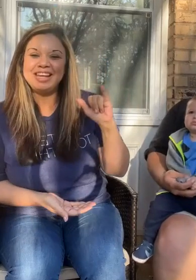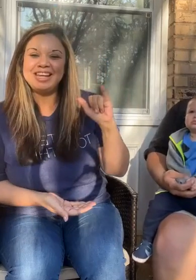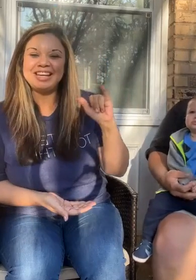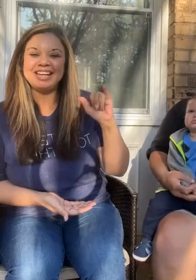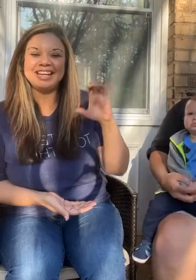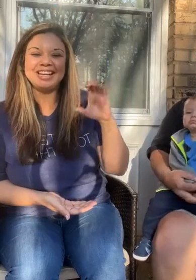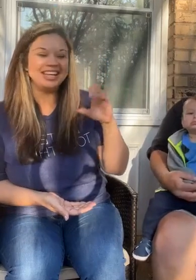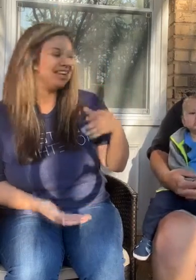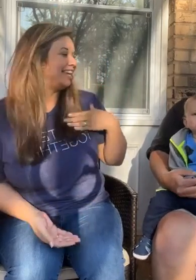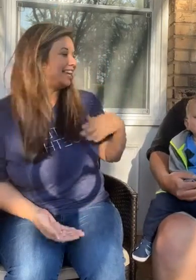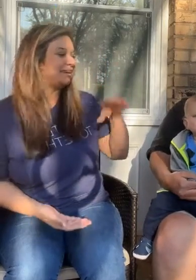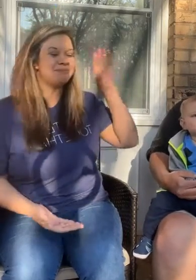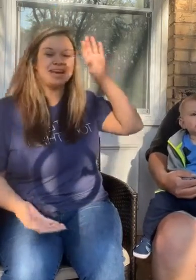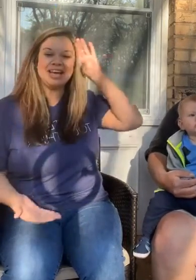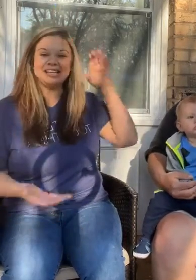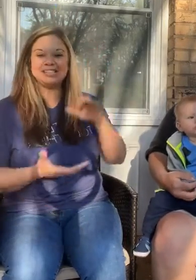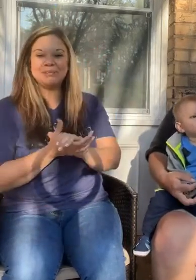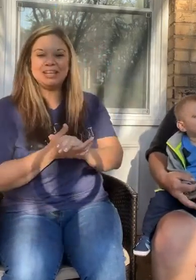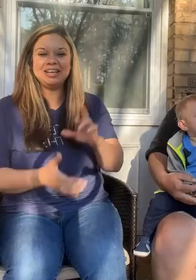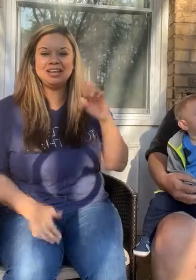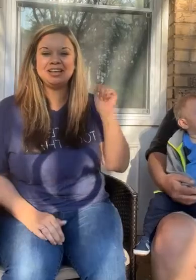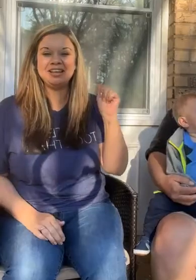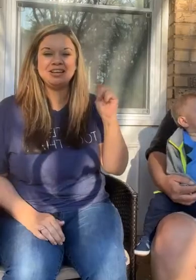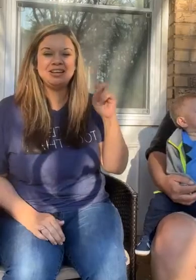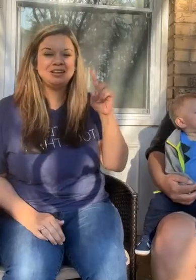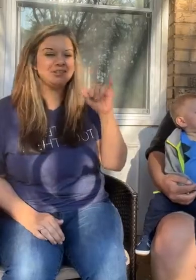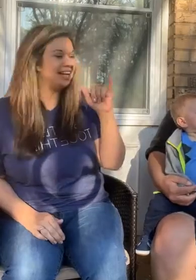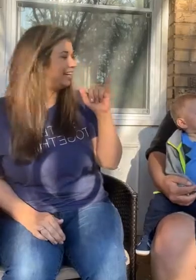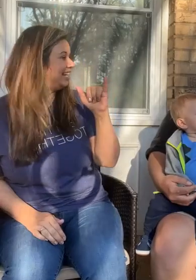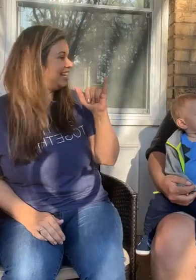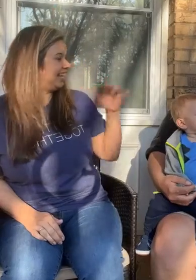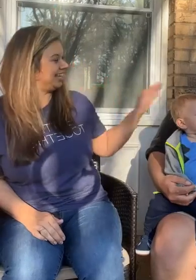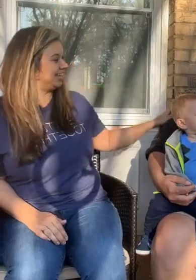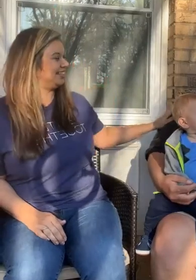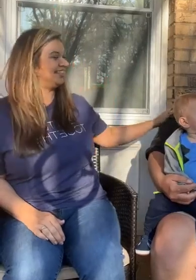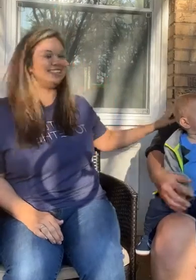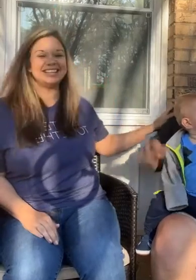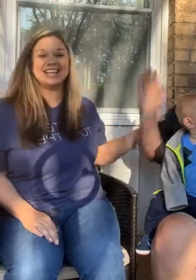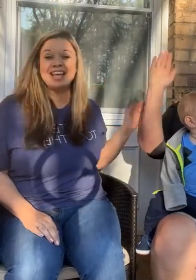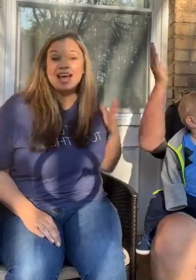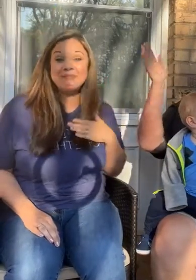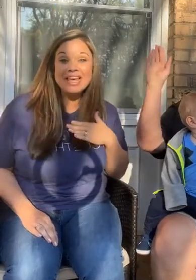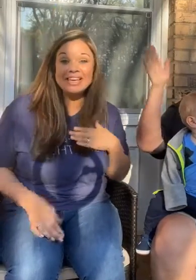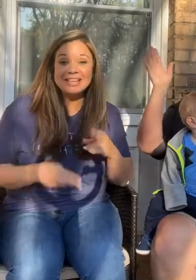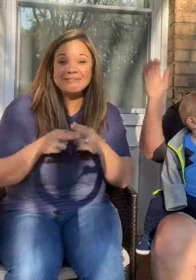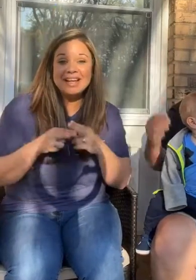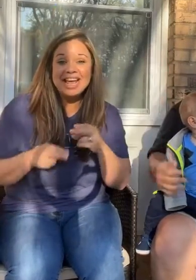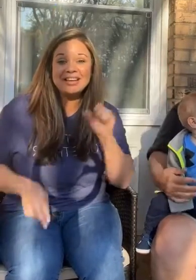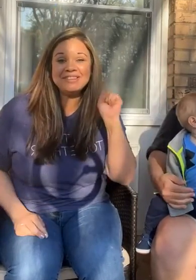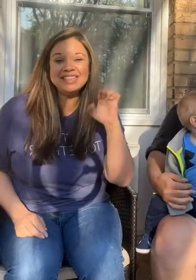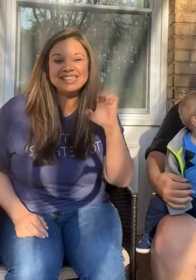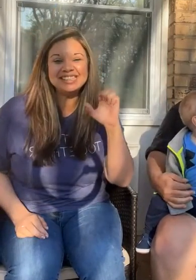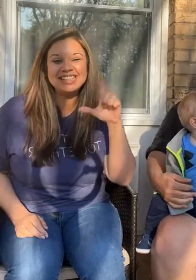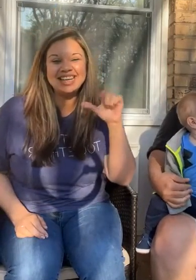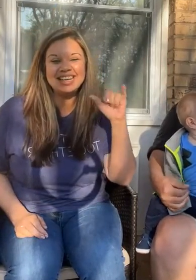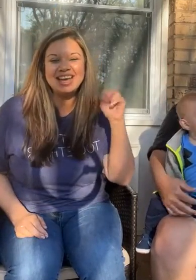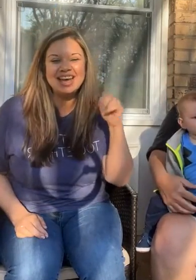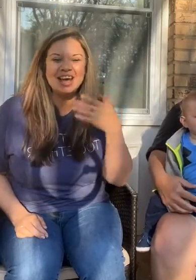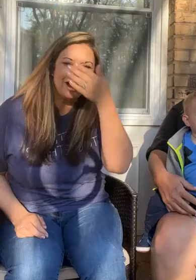Maverick, and my husband, Randy, and me. My name, Selena. Hi,